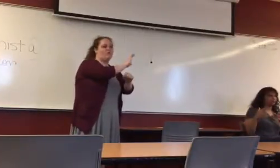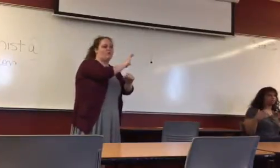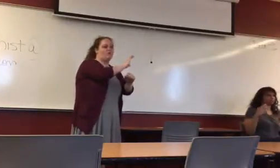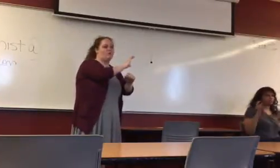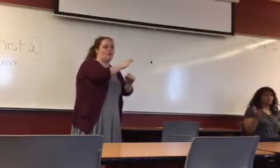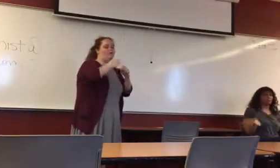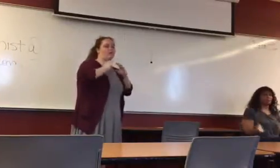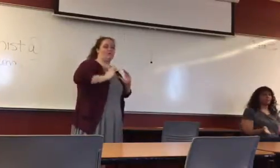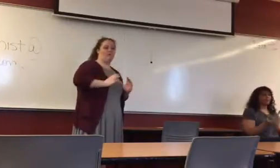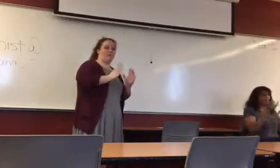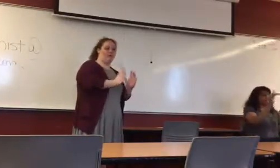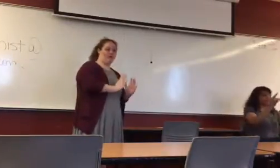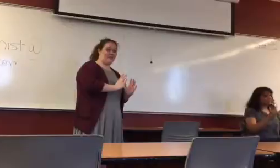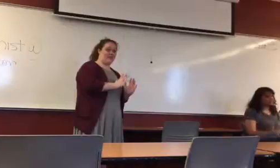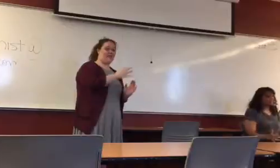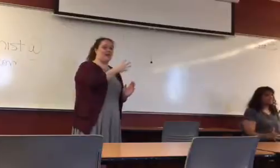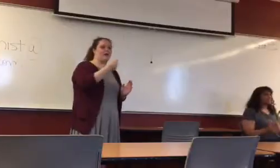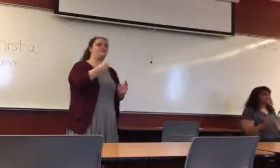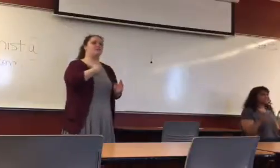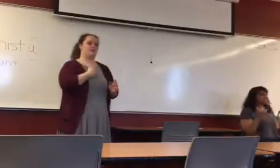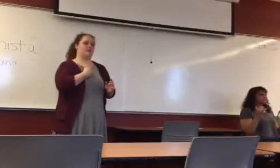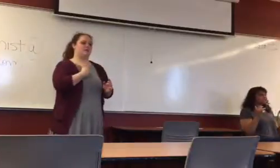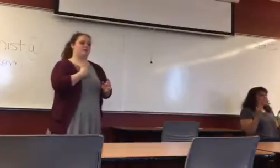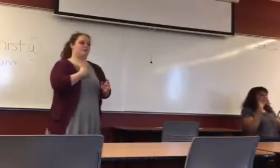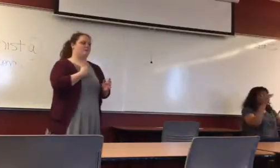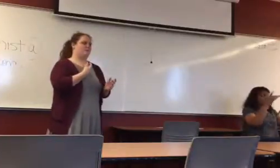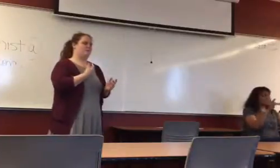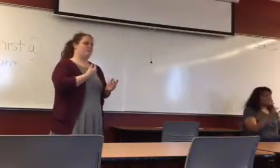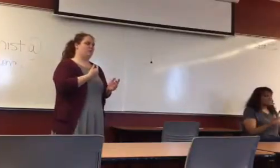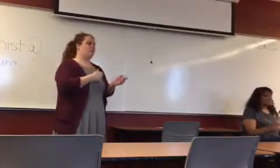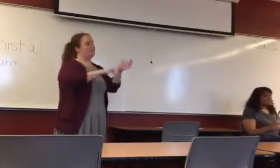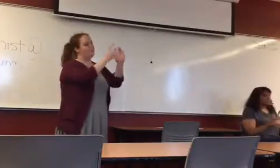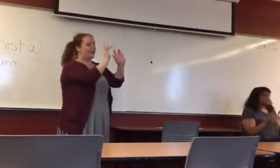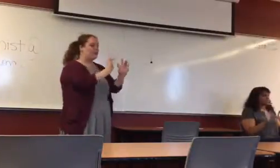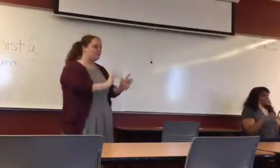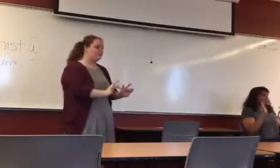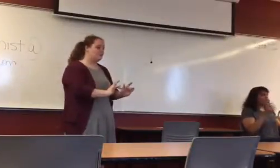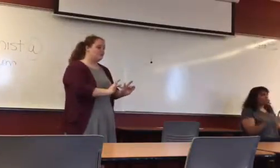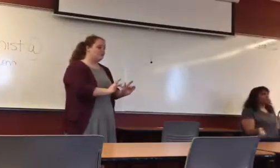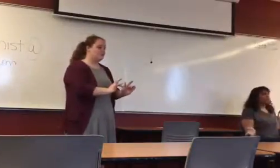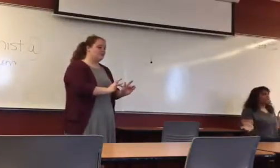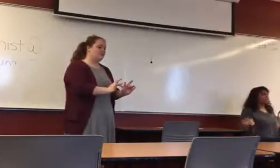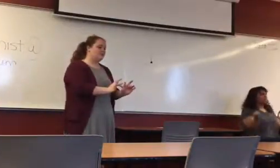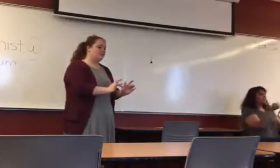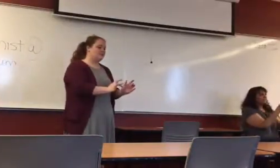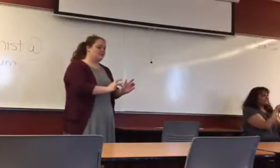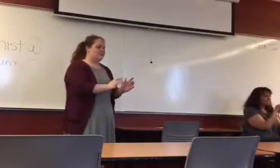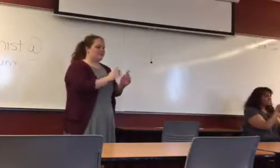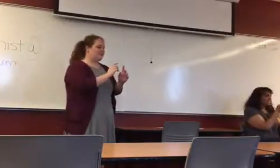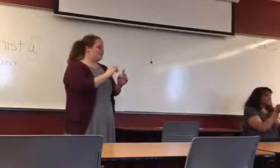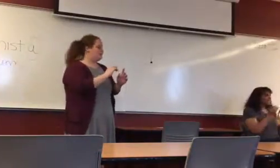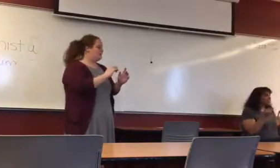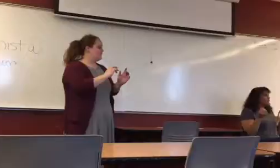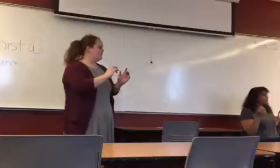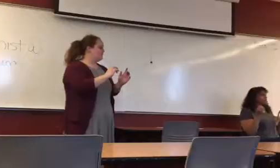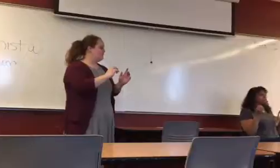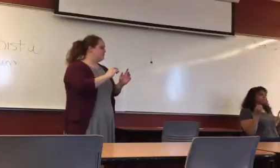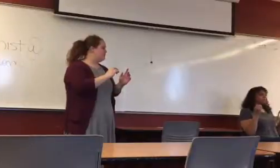or interpreting something because like molestation is very, or even like this, and